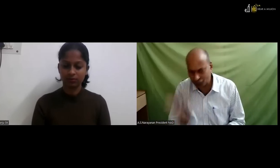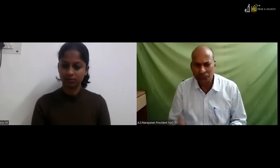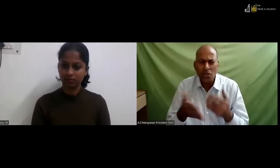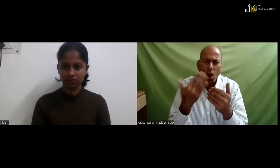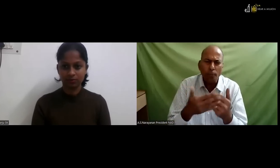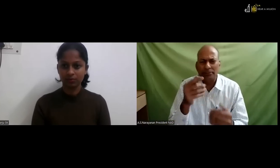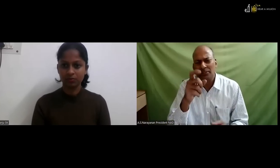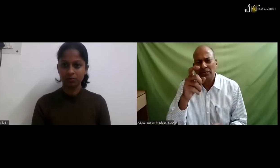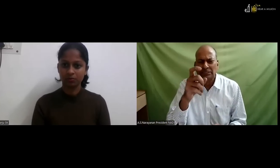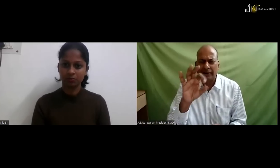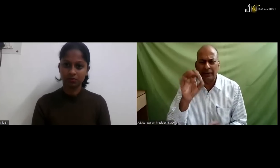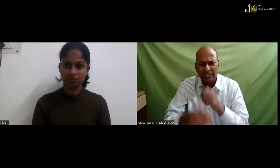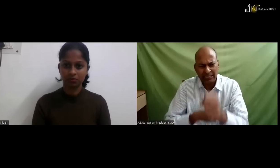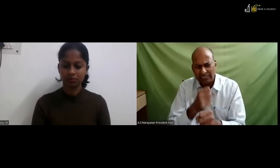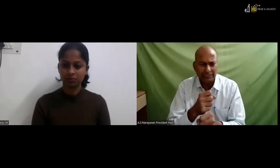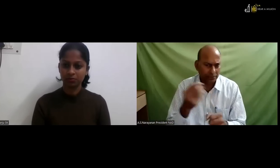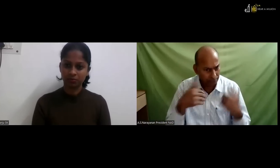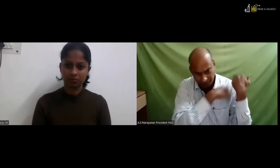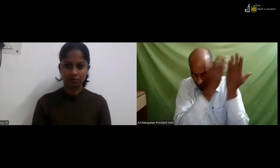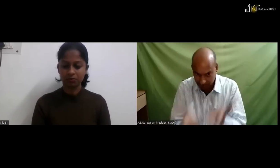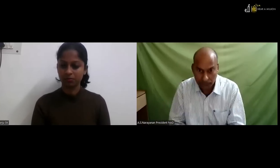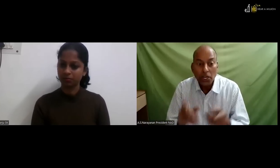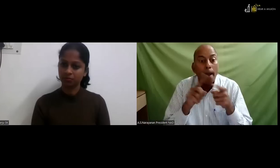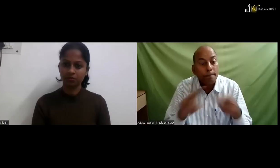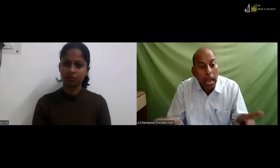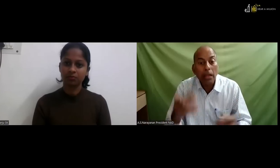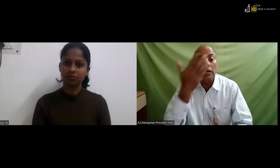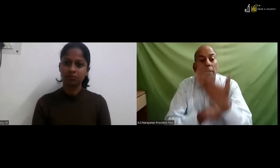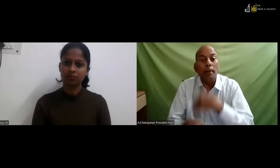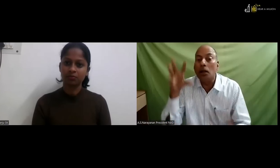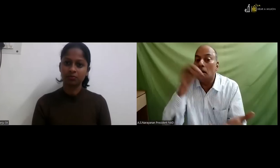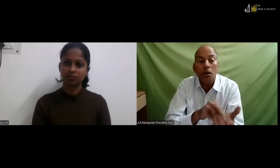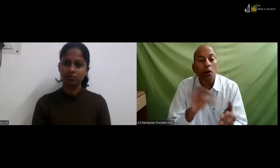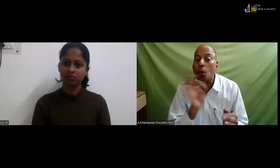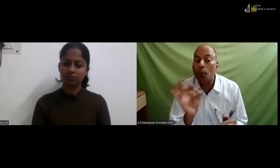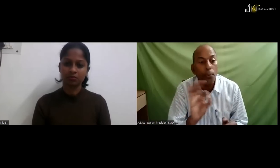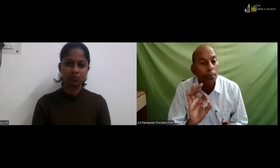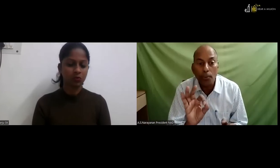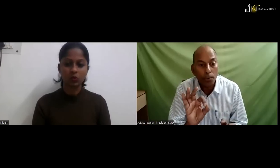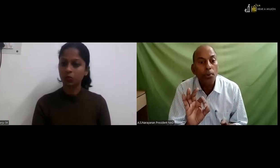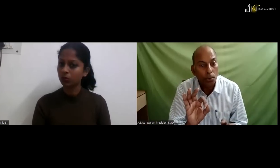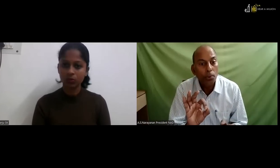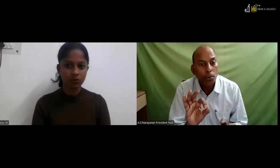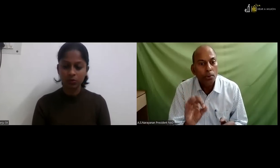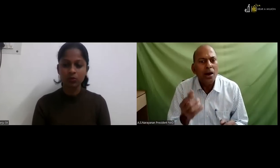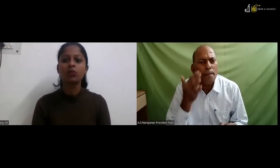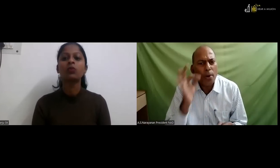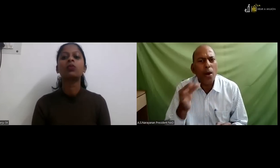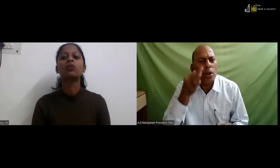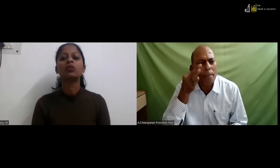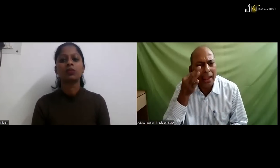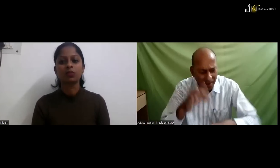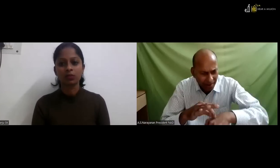like from that much long period. It's been 70 years now, but the